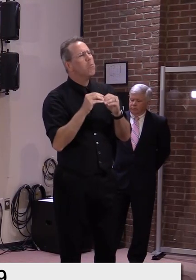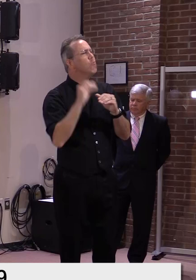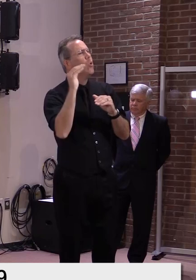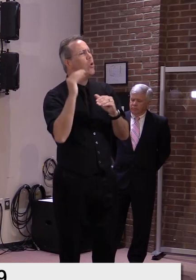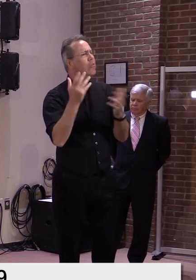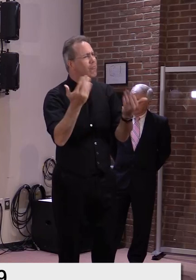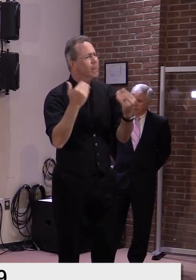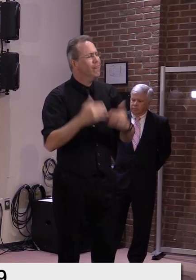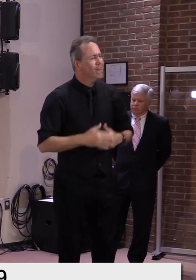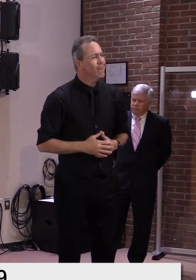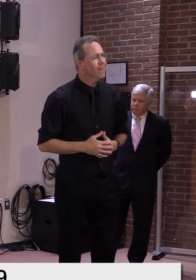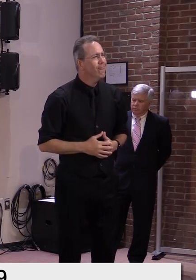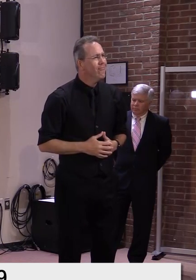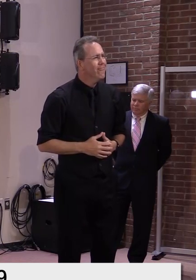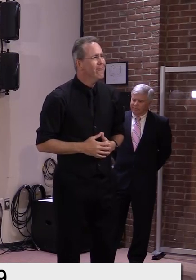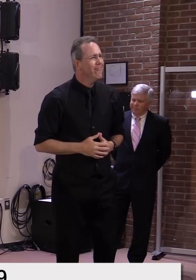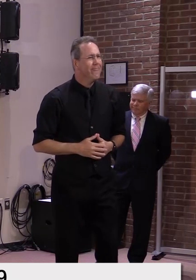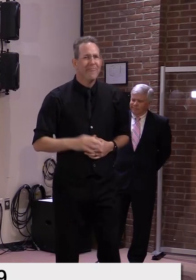Okay, thank you.